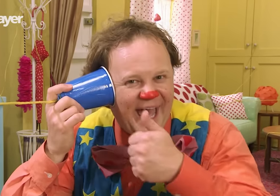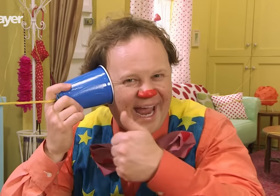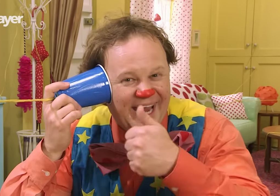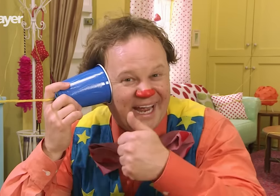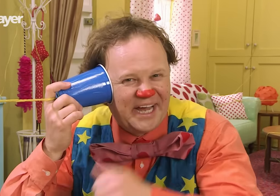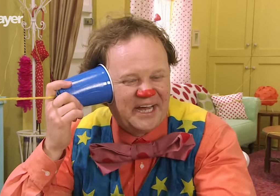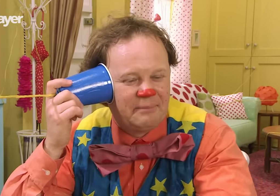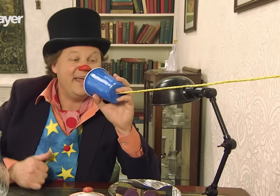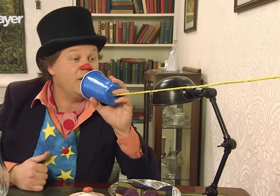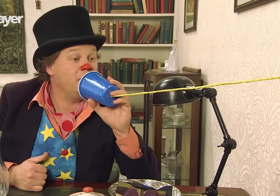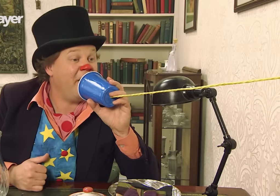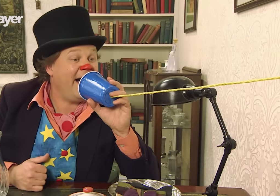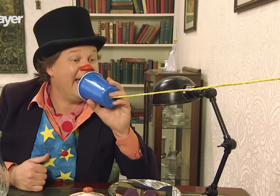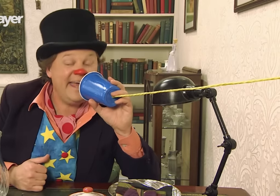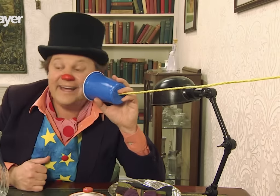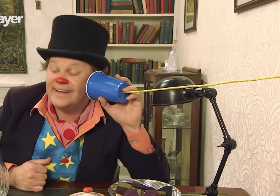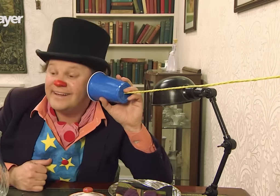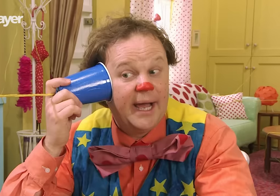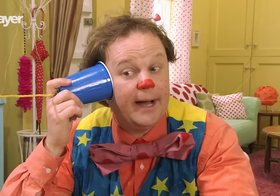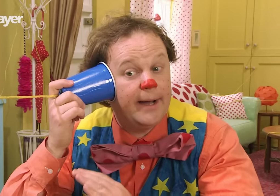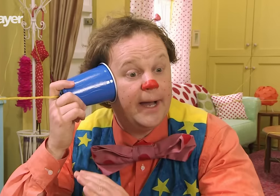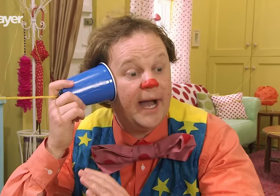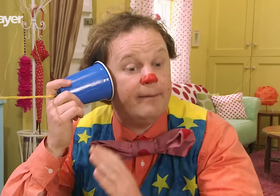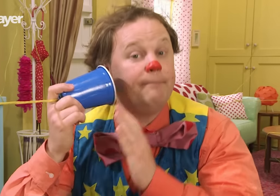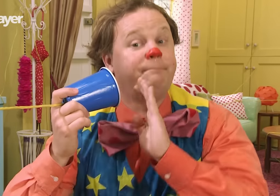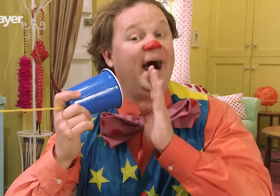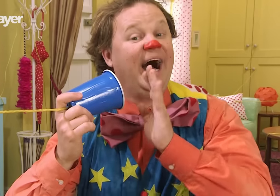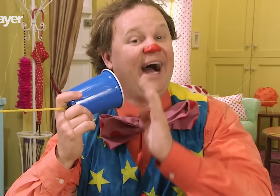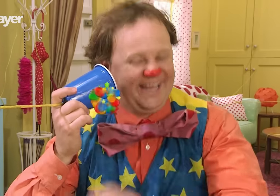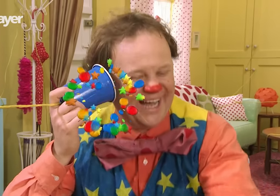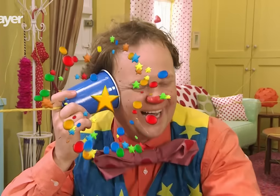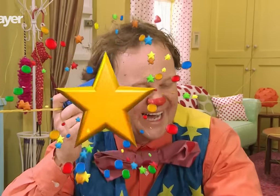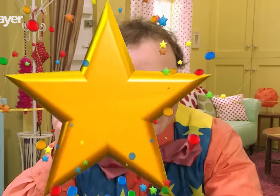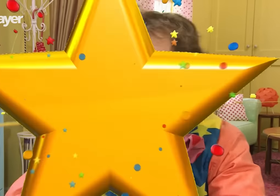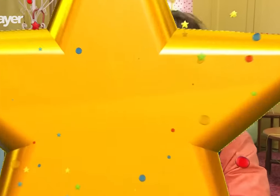Okay. Goodbye. Bye-bye. Bye!